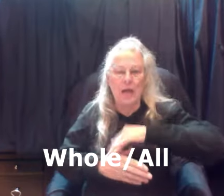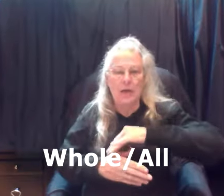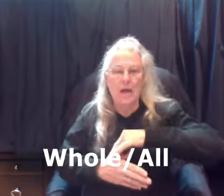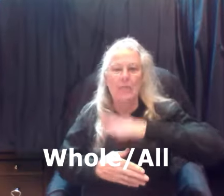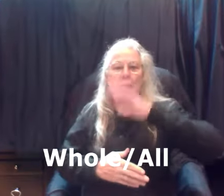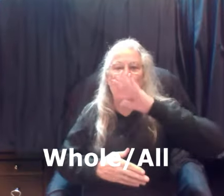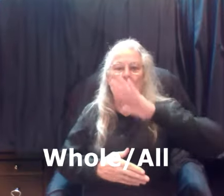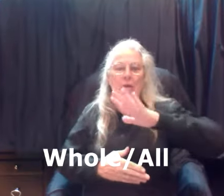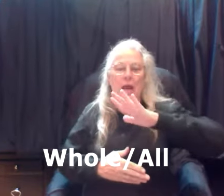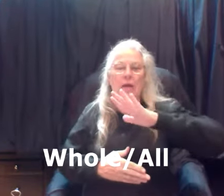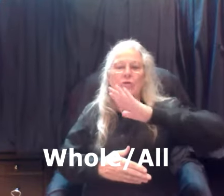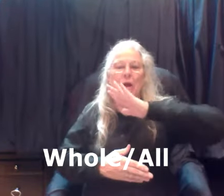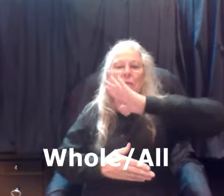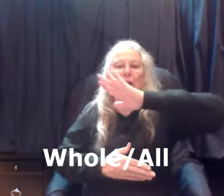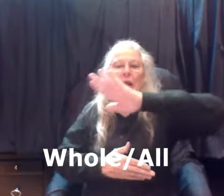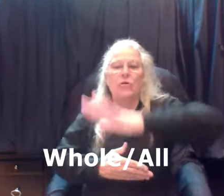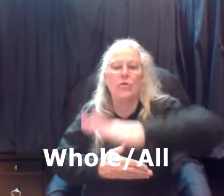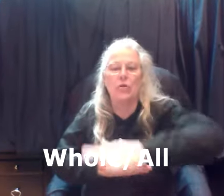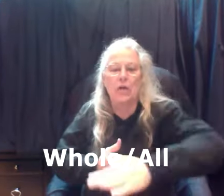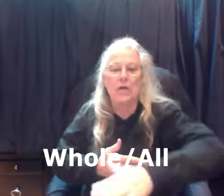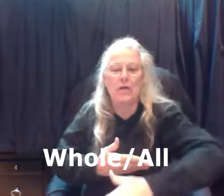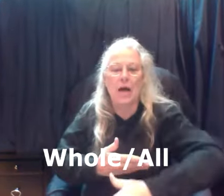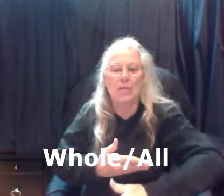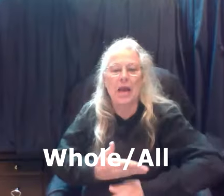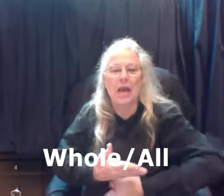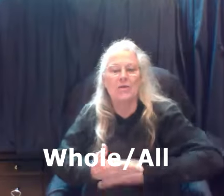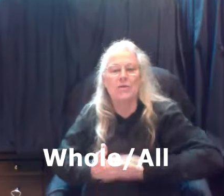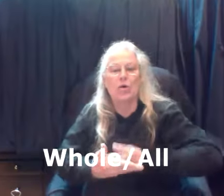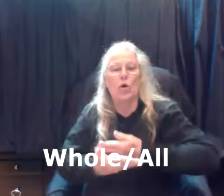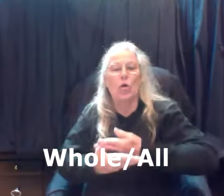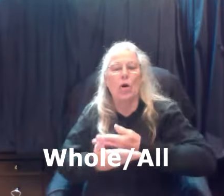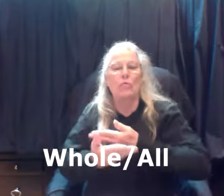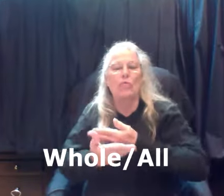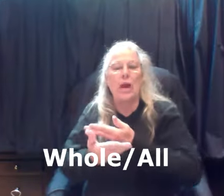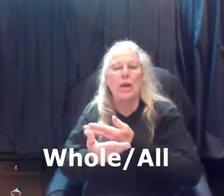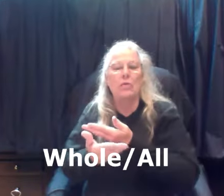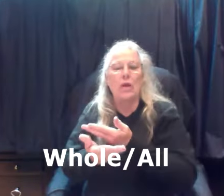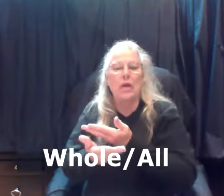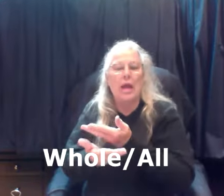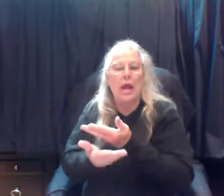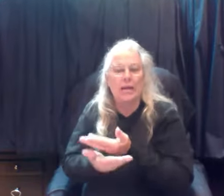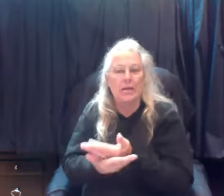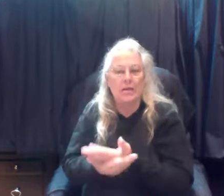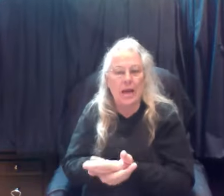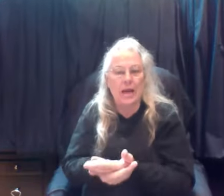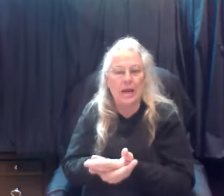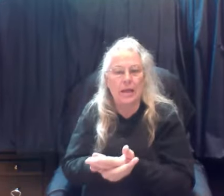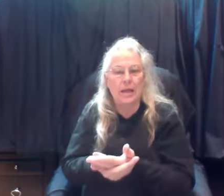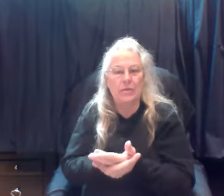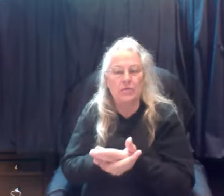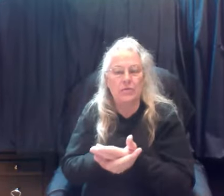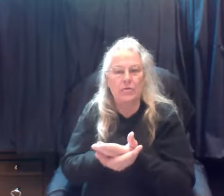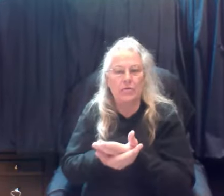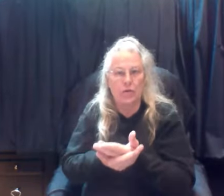-dominant hand and your dominant hand. Your dominant hand is going to go around and lay into your non